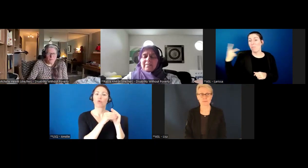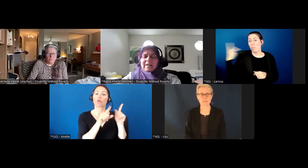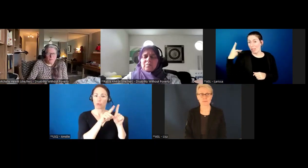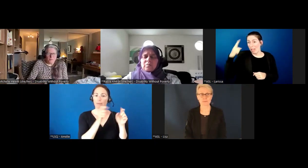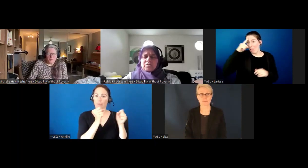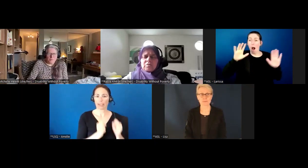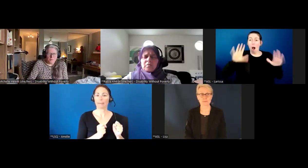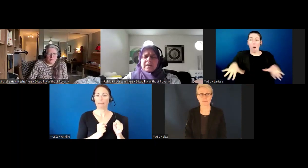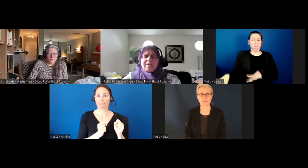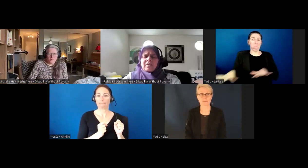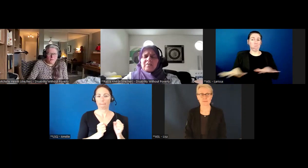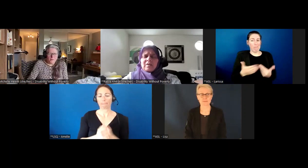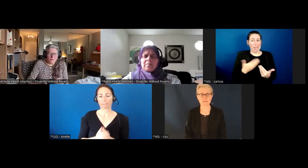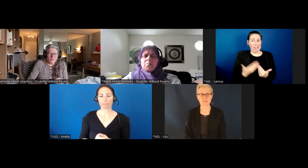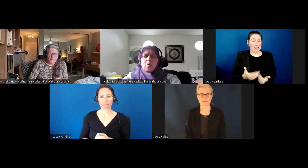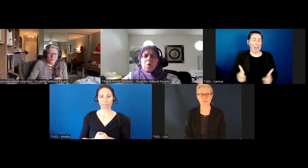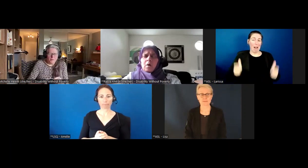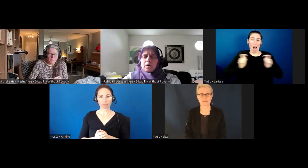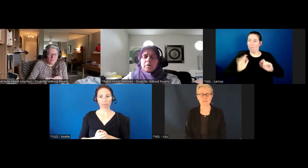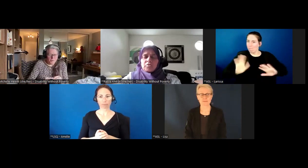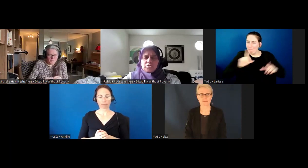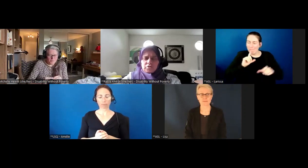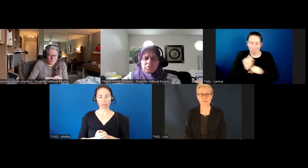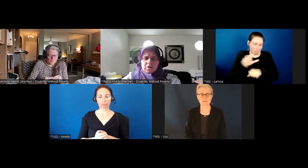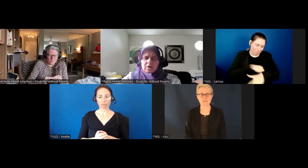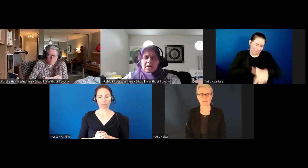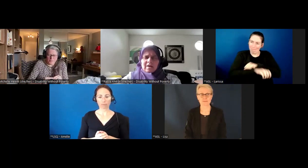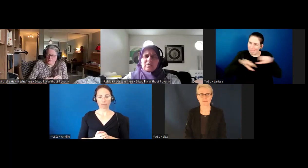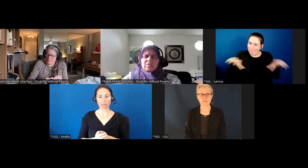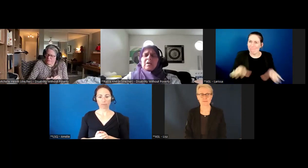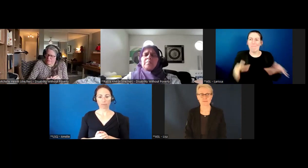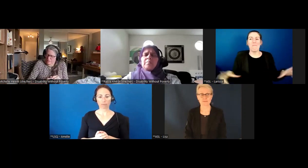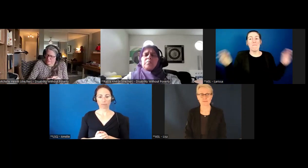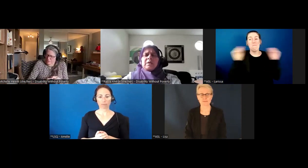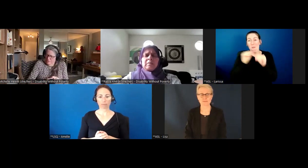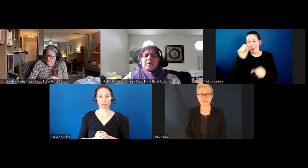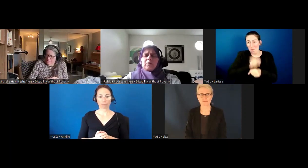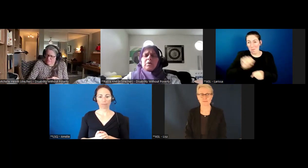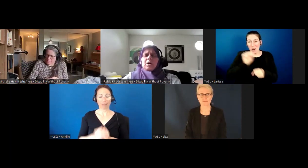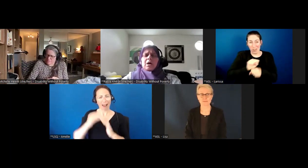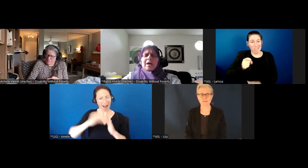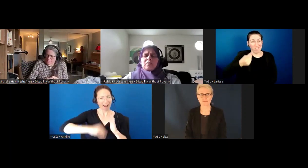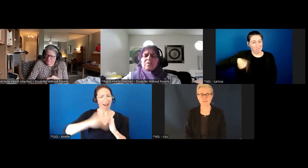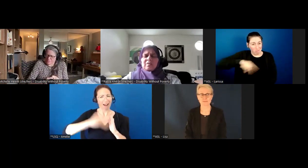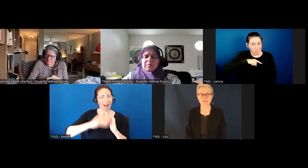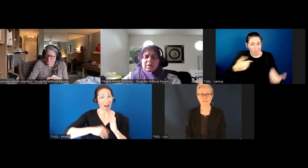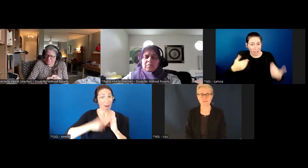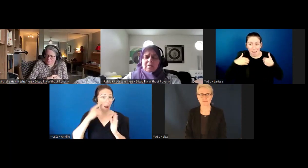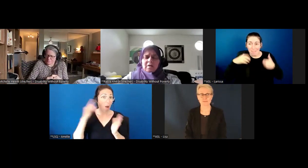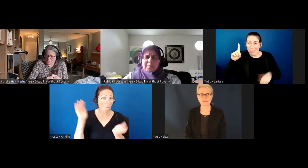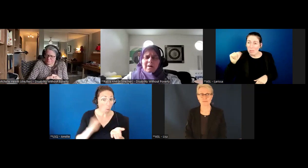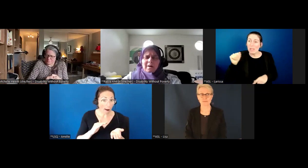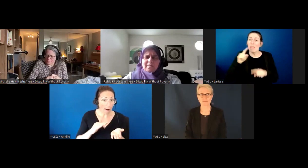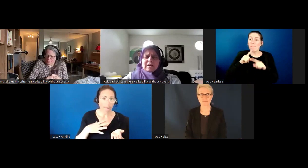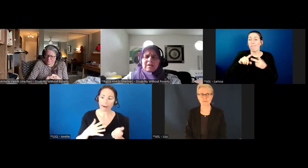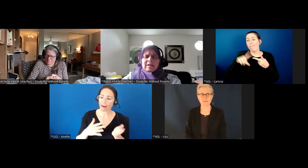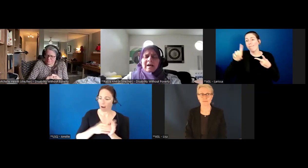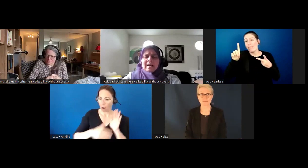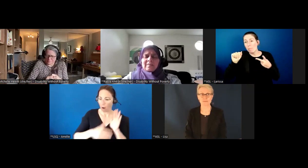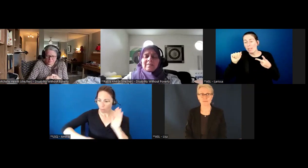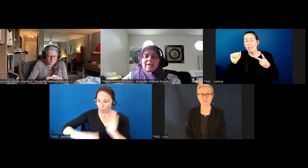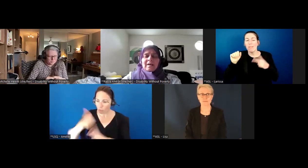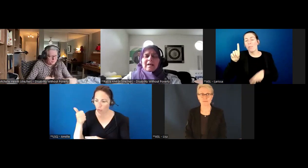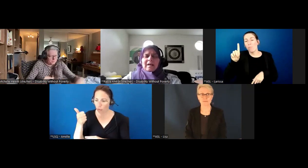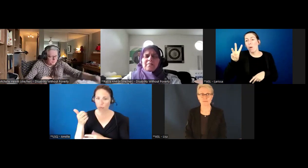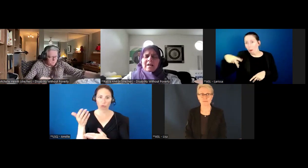and have less work to do. We have even more work to do as disabled people, as disability without poverty,